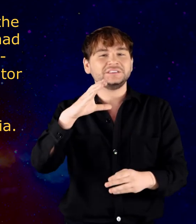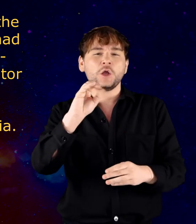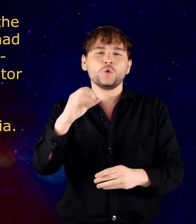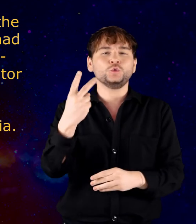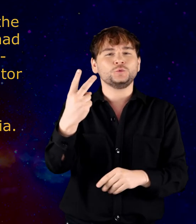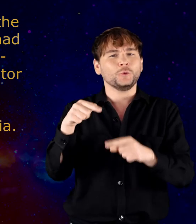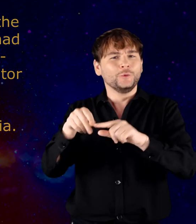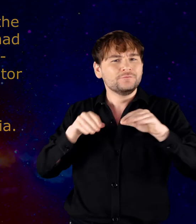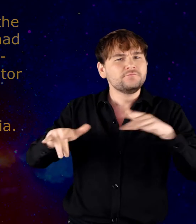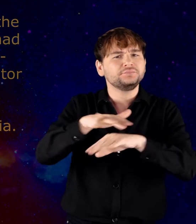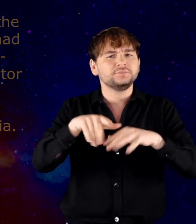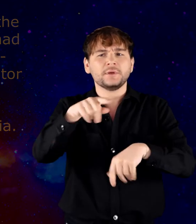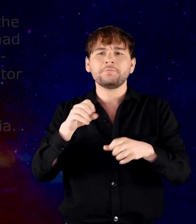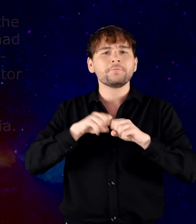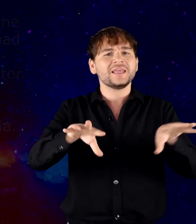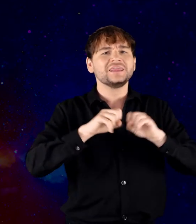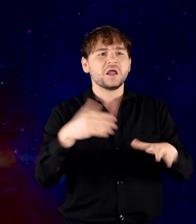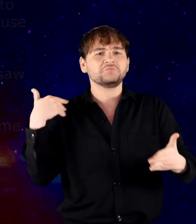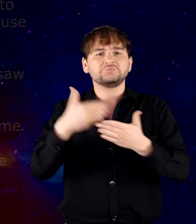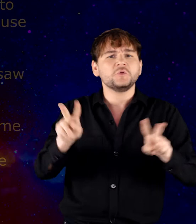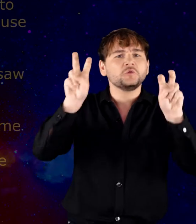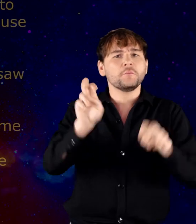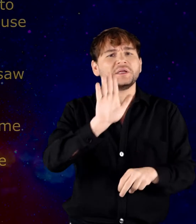in the mainstream media. Why do you think that is?